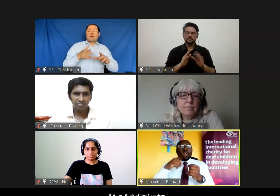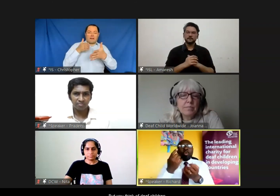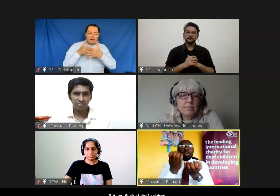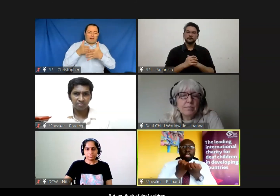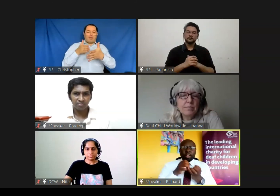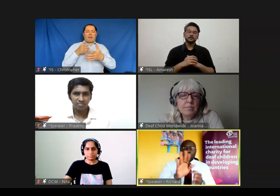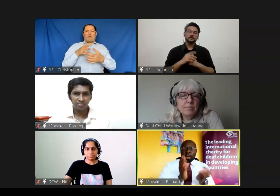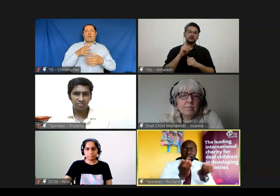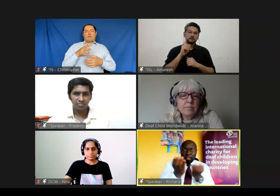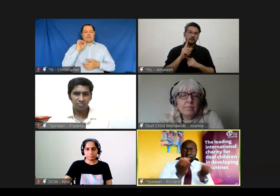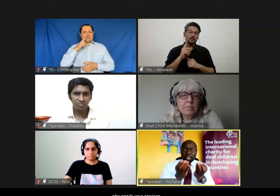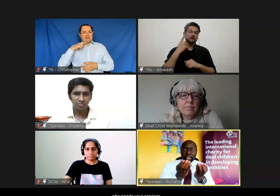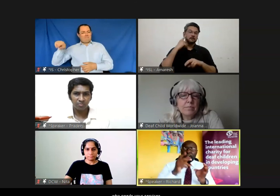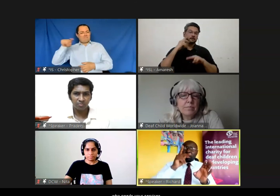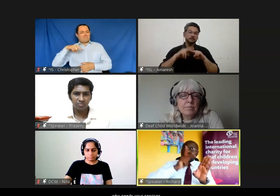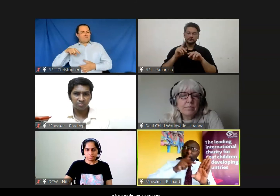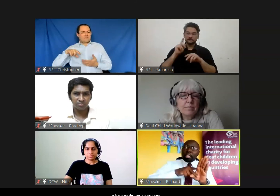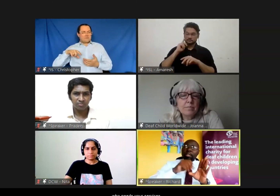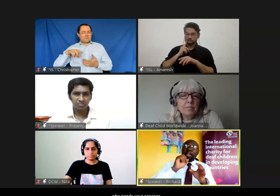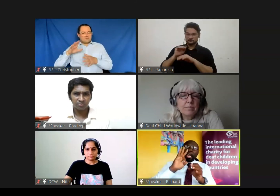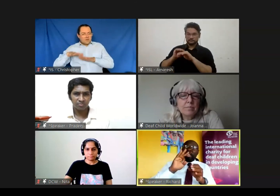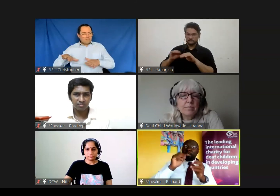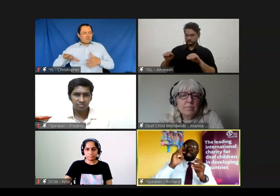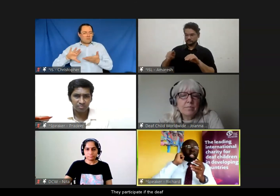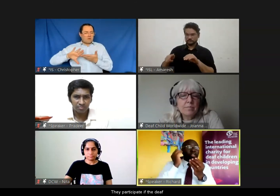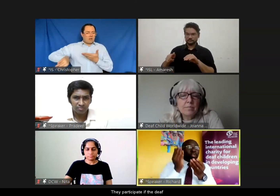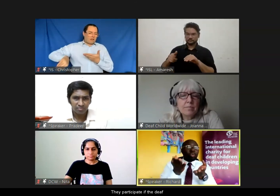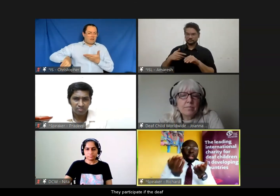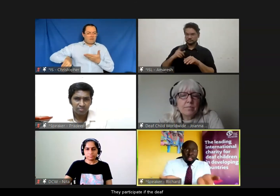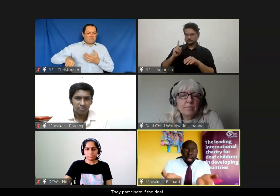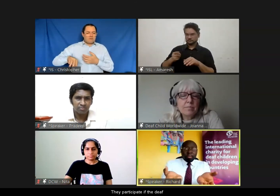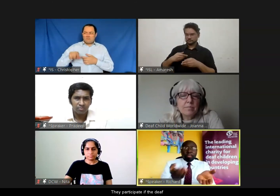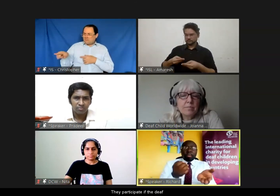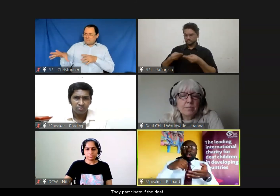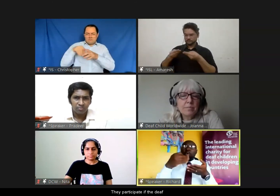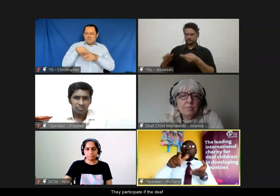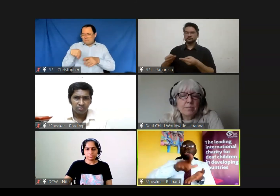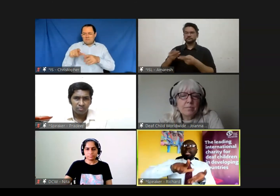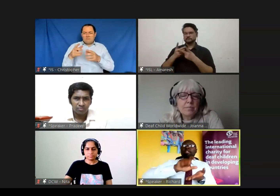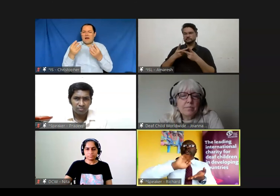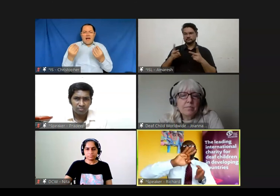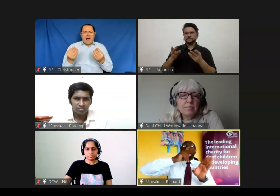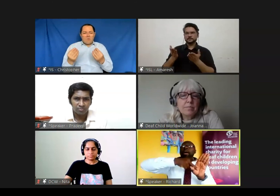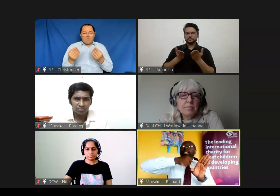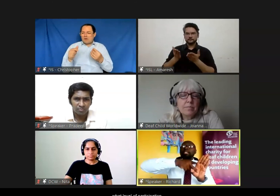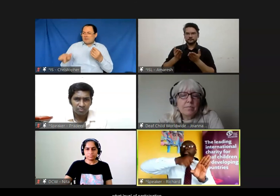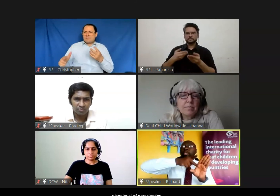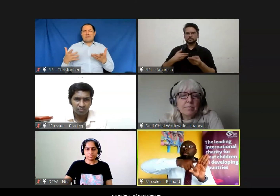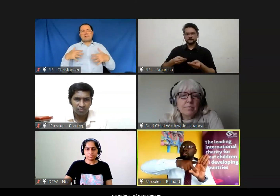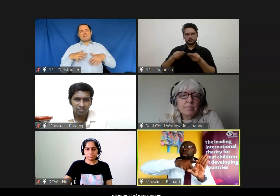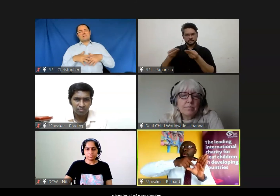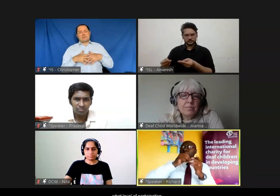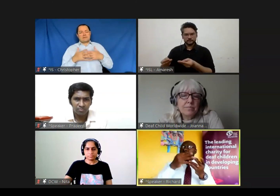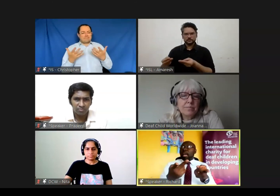of deaf children who need your services. They participate. If the deaf children are there, what level